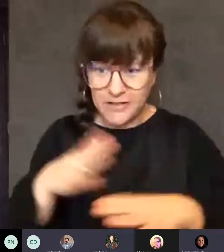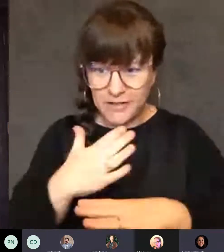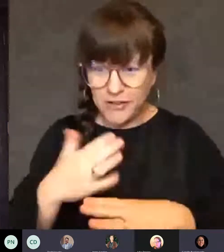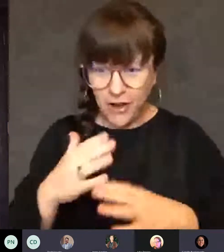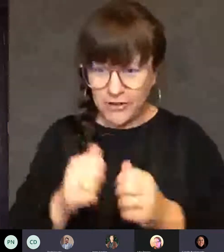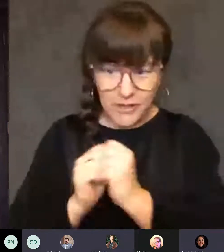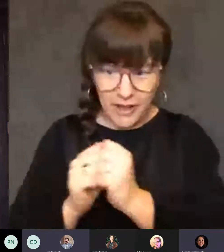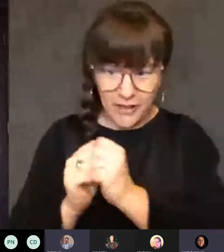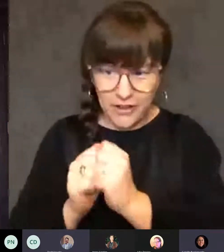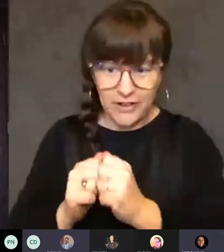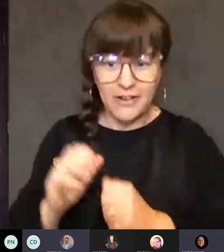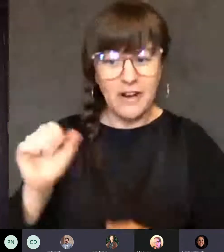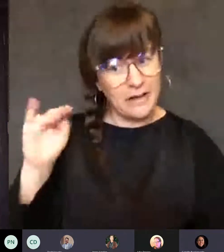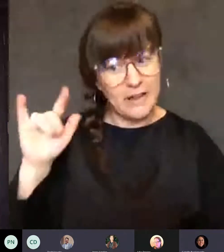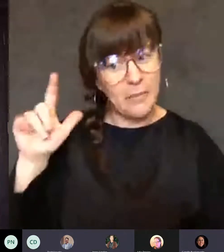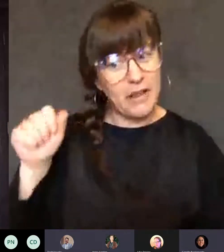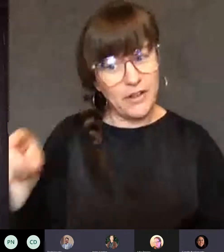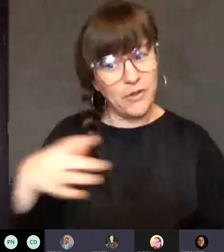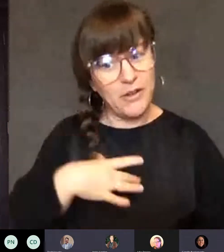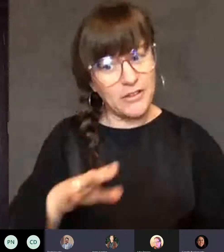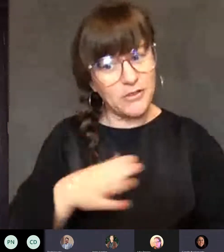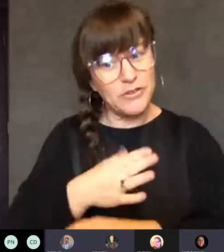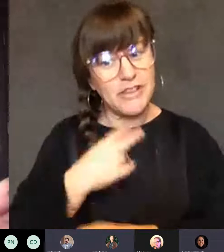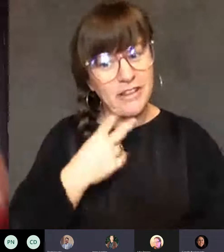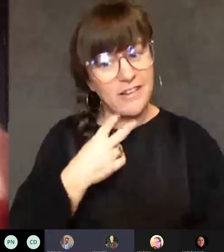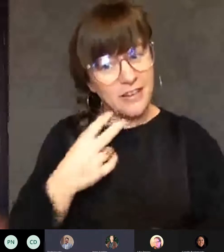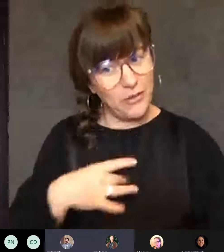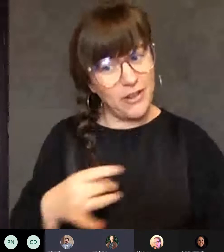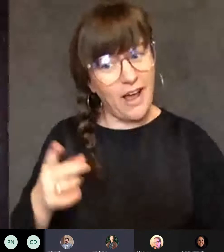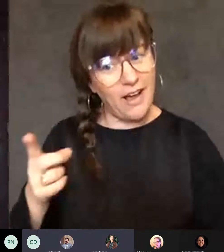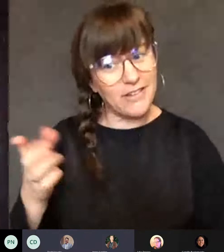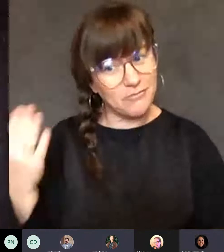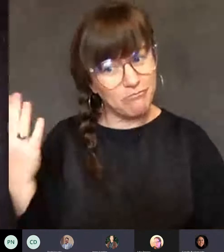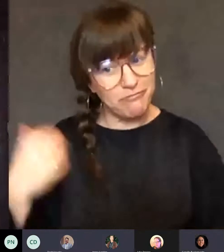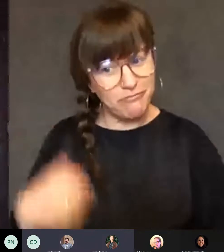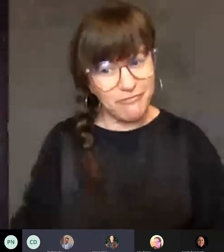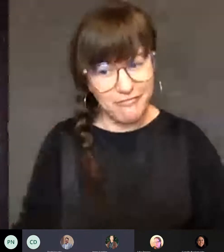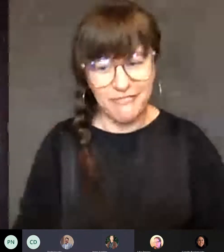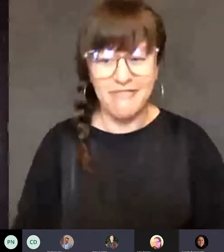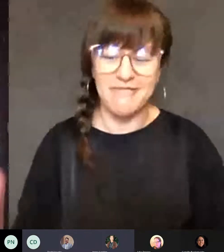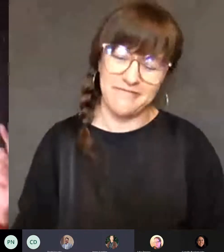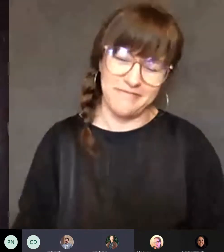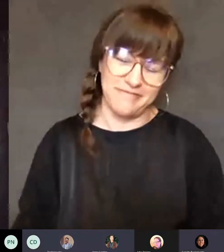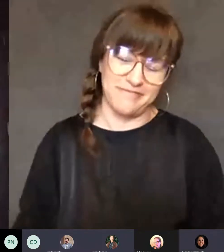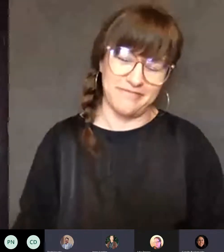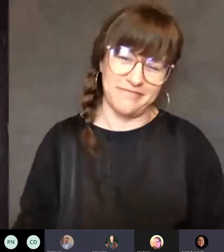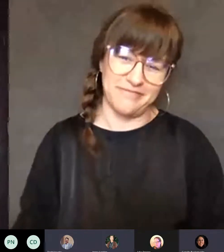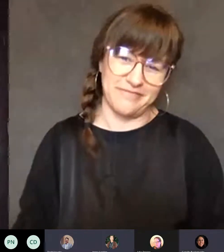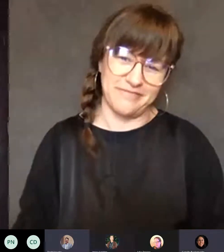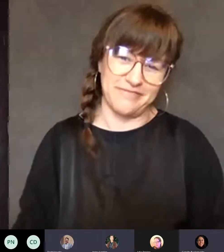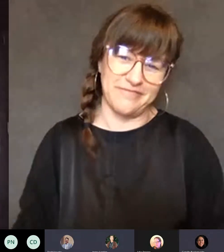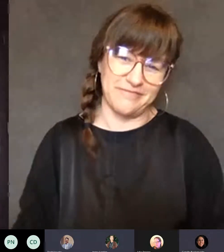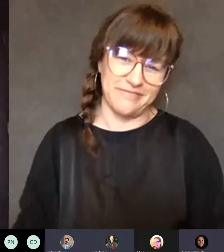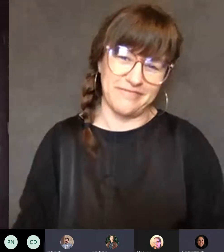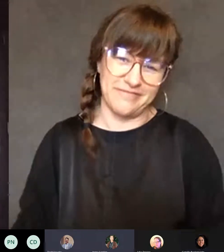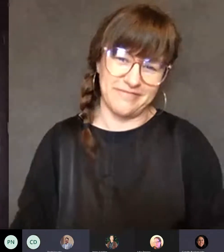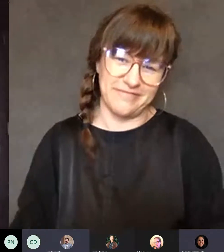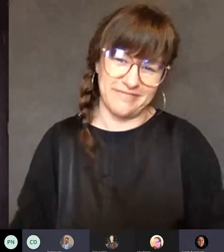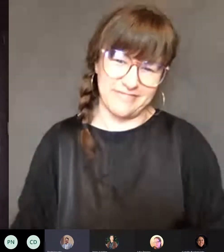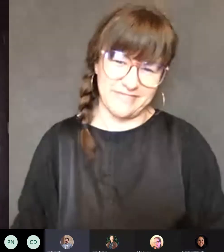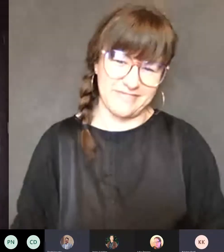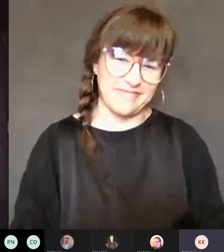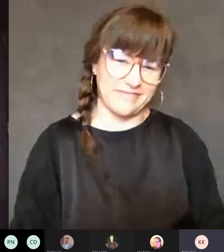Let Camilla sing. No, don't let Camilla sing. in their ear to remember, We'll happily